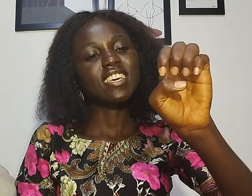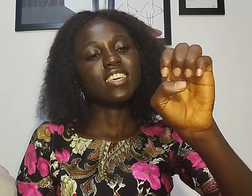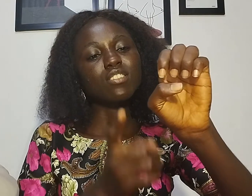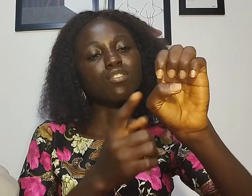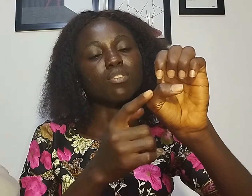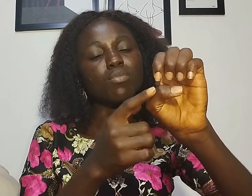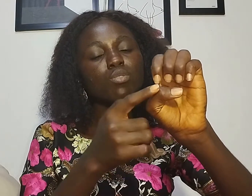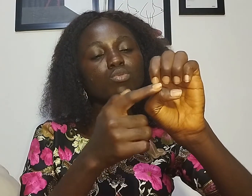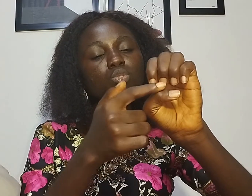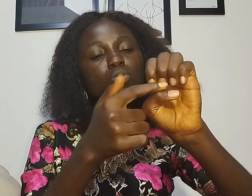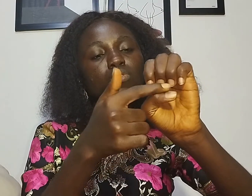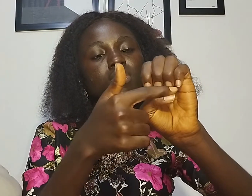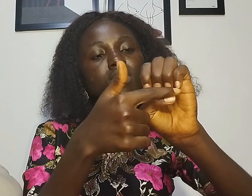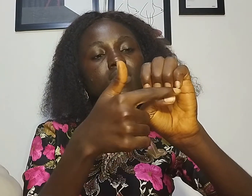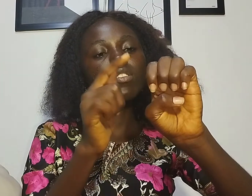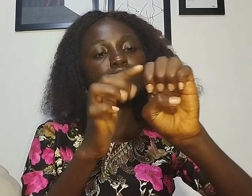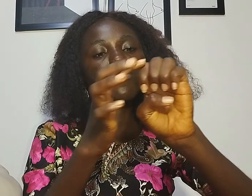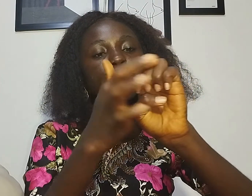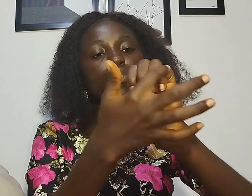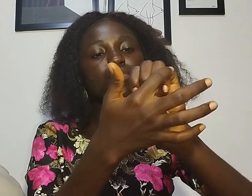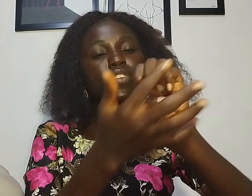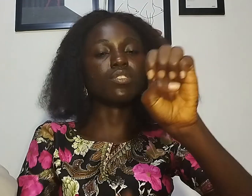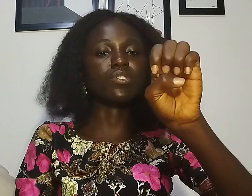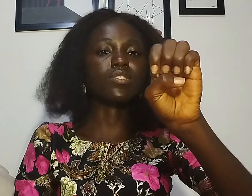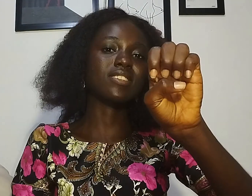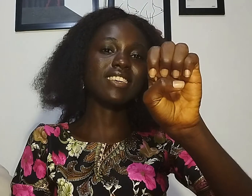The thumb goes over 4 fingers. E.